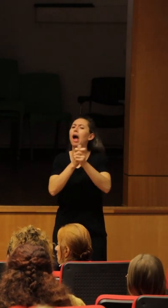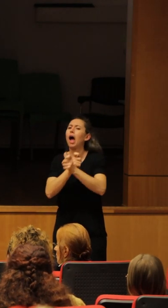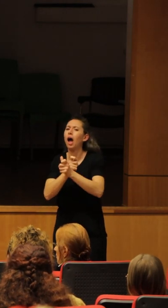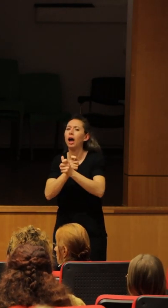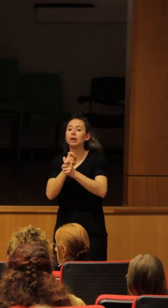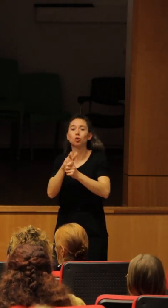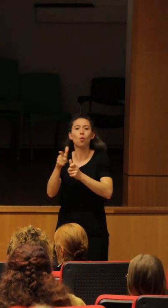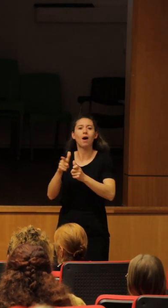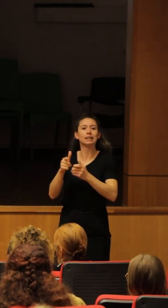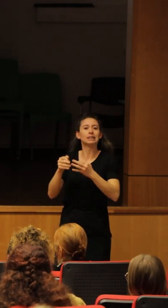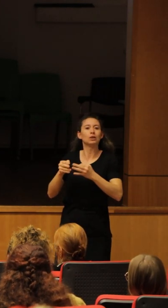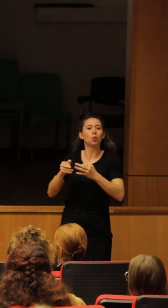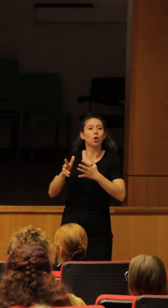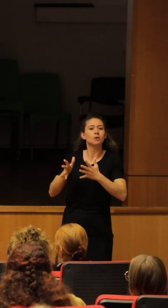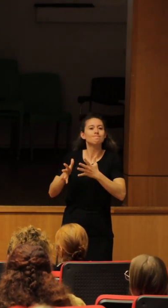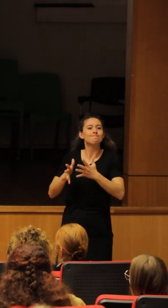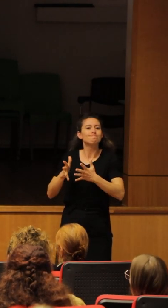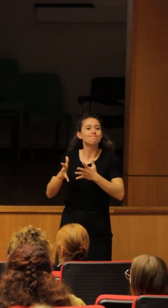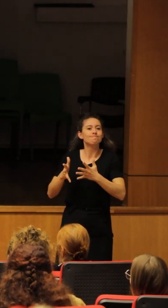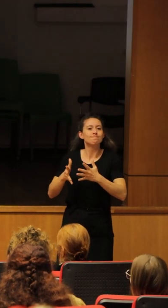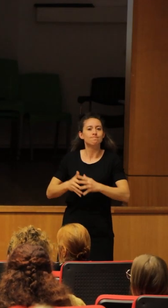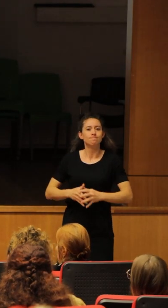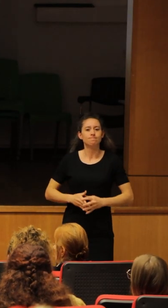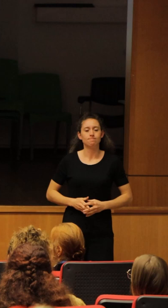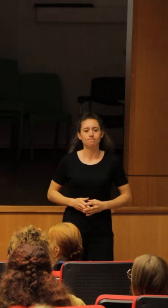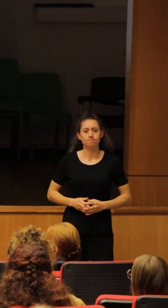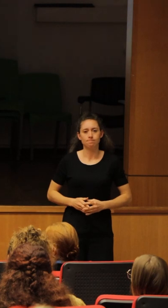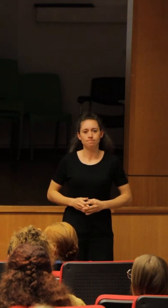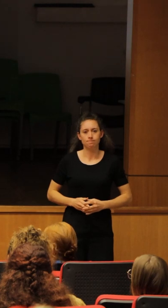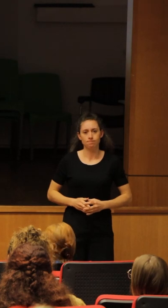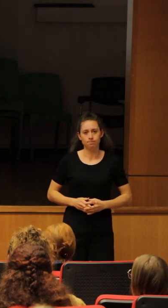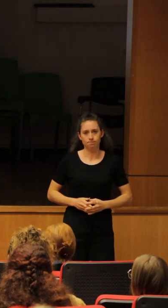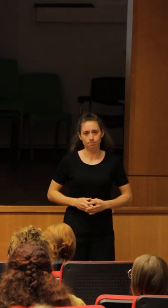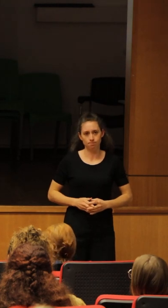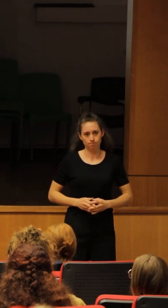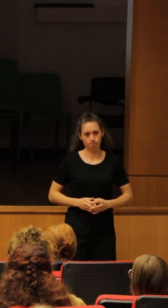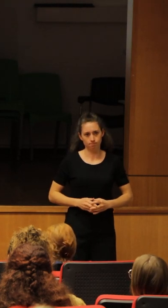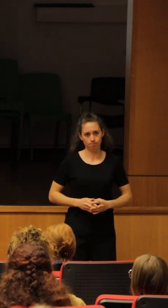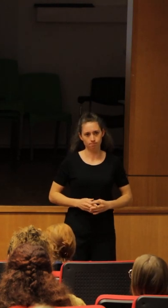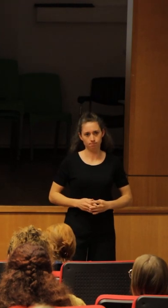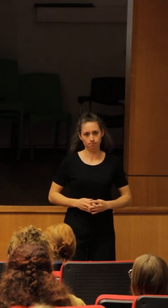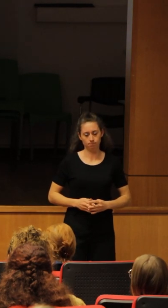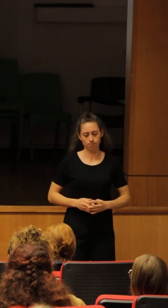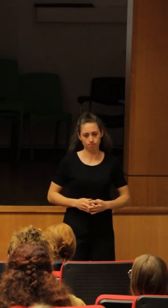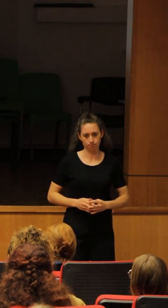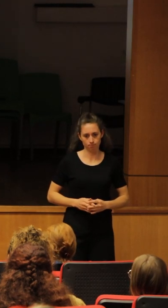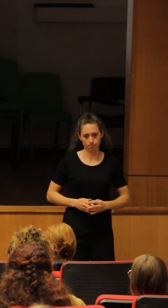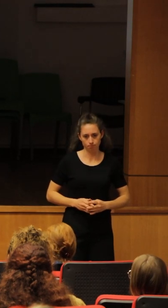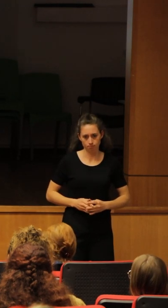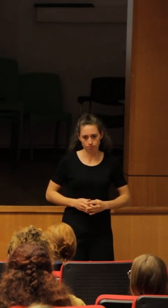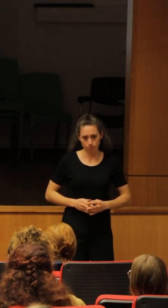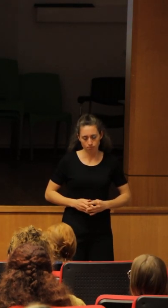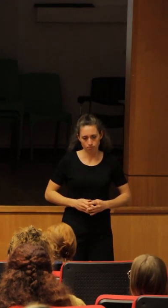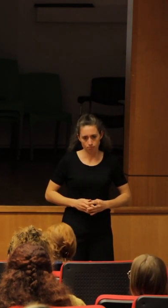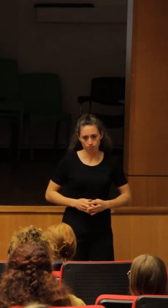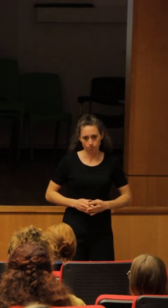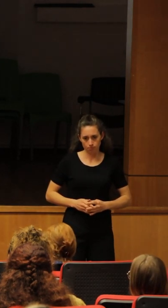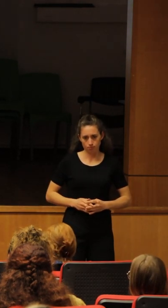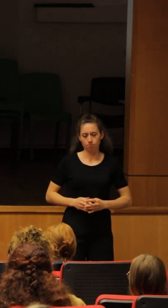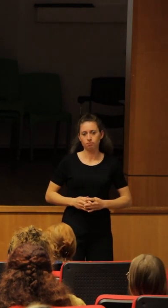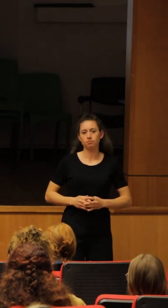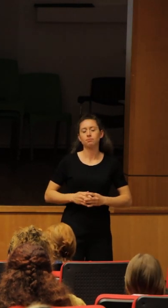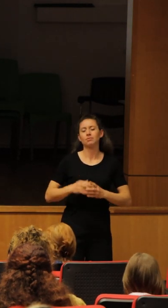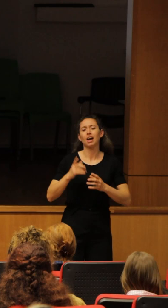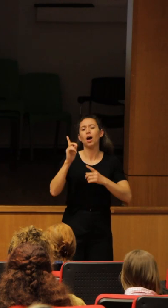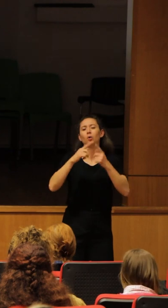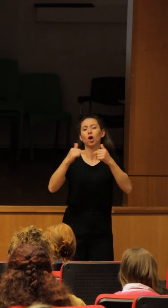vuelve inseguro. I will skip because I think we pretty much talked about that, but this is the last point here. Voy a